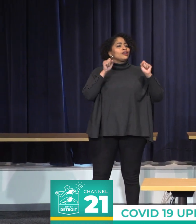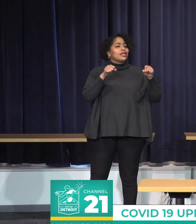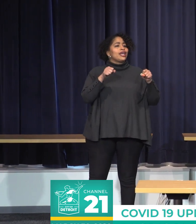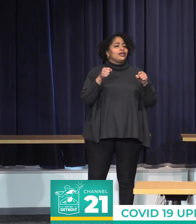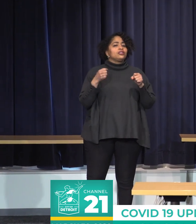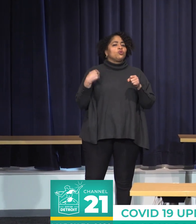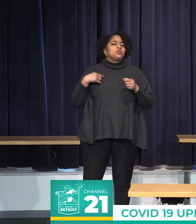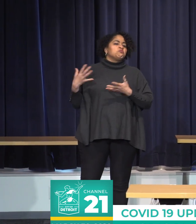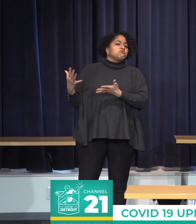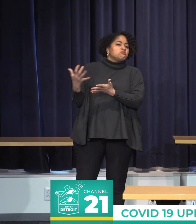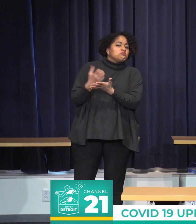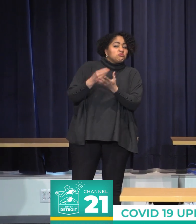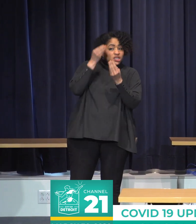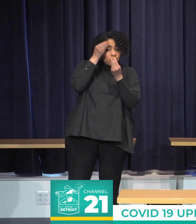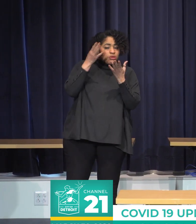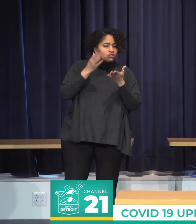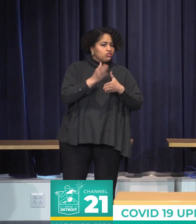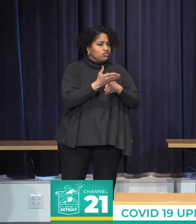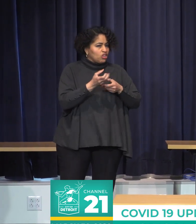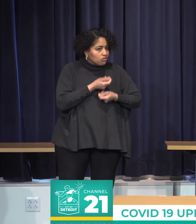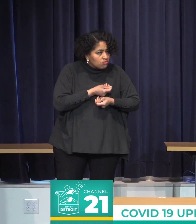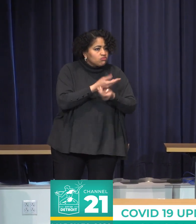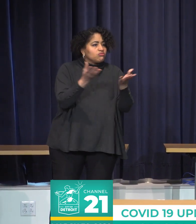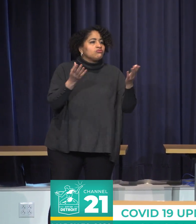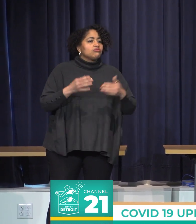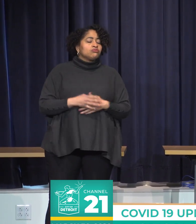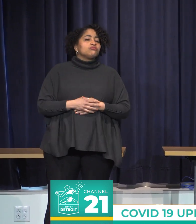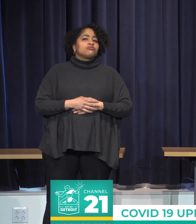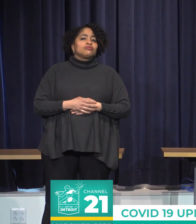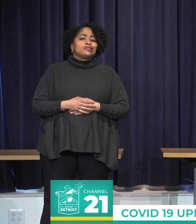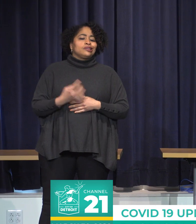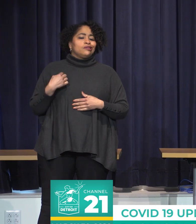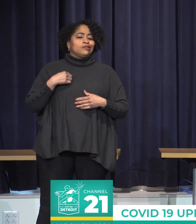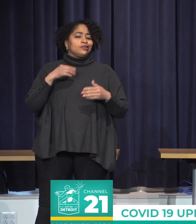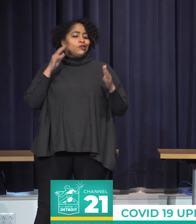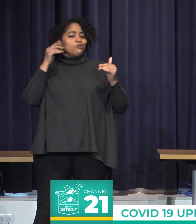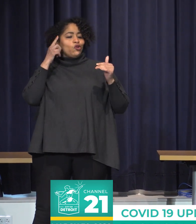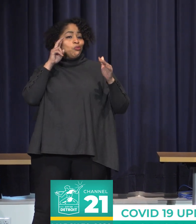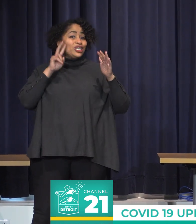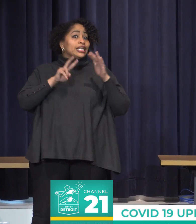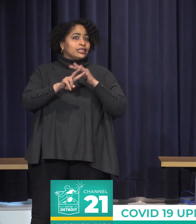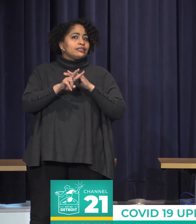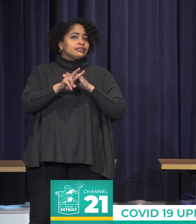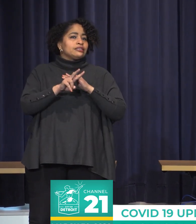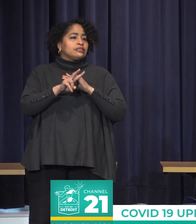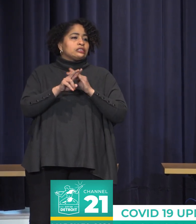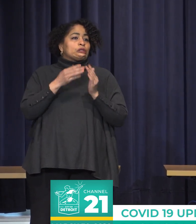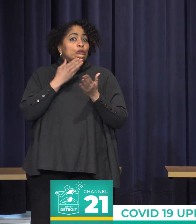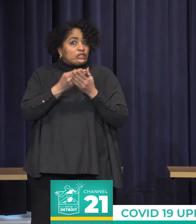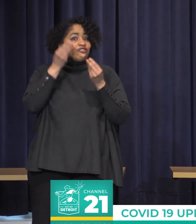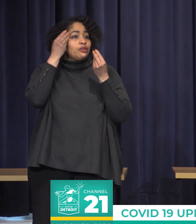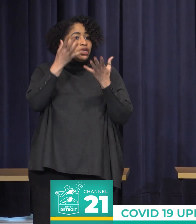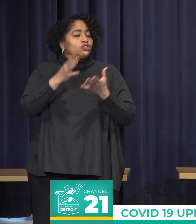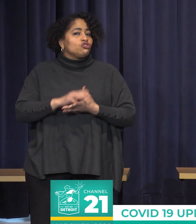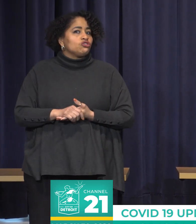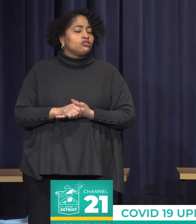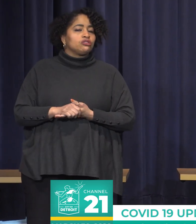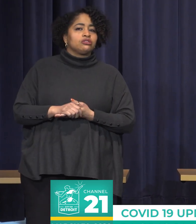and updates, so there'll be some predictability to it. But I'm here again with our health